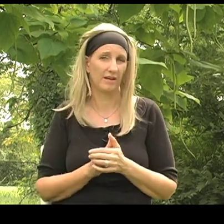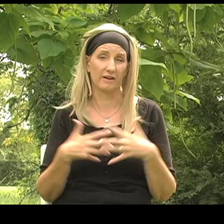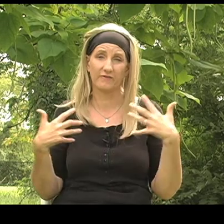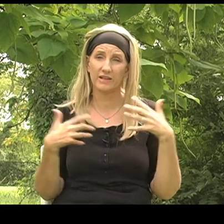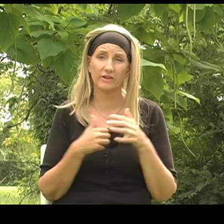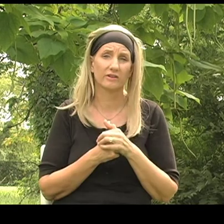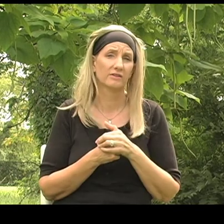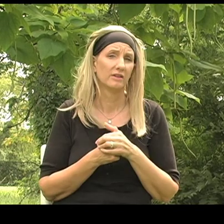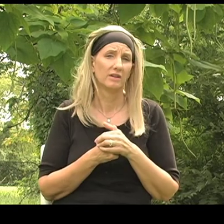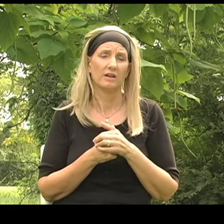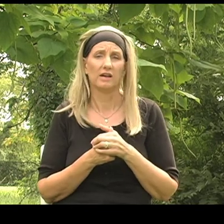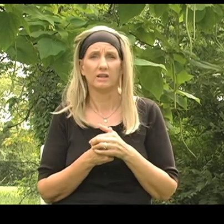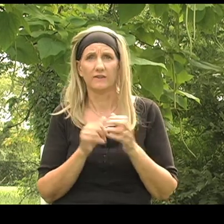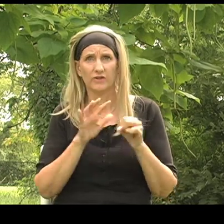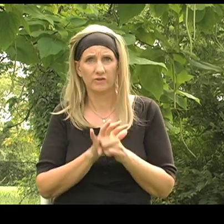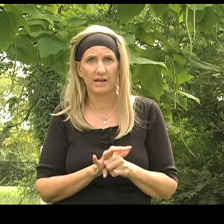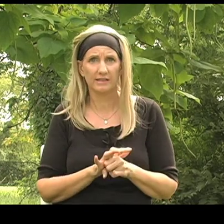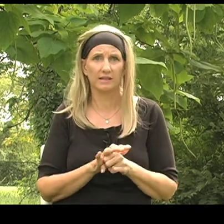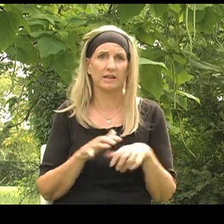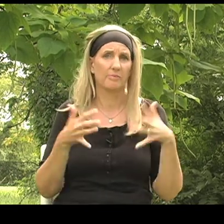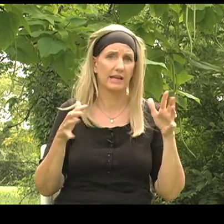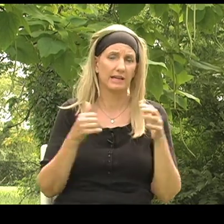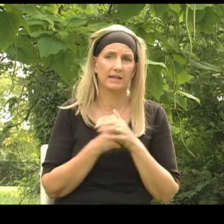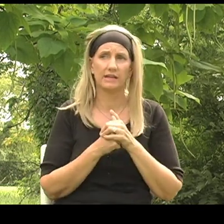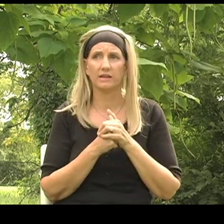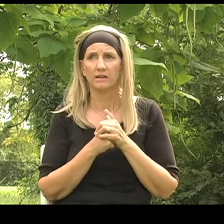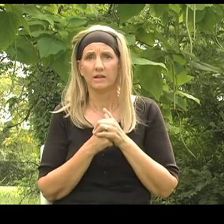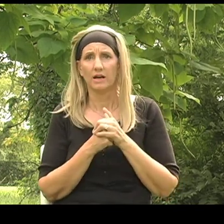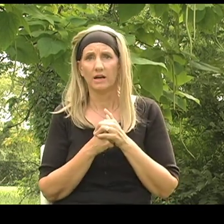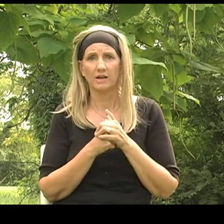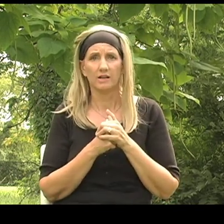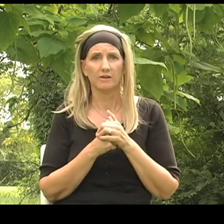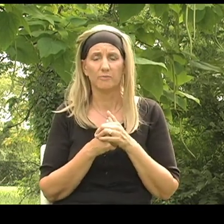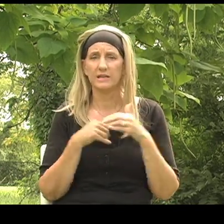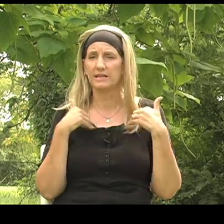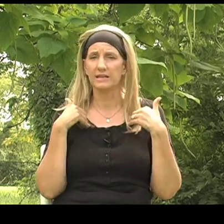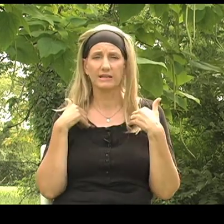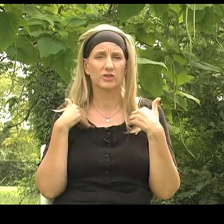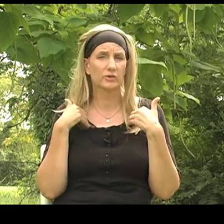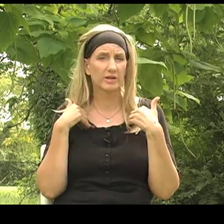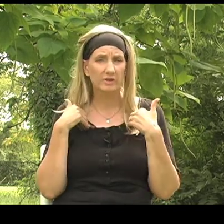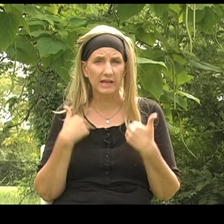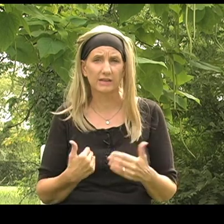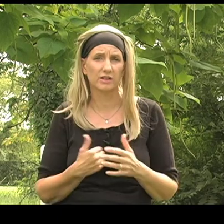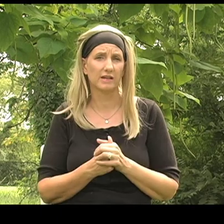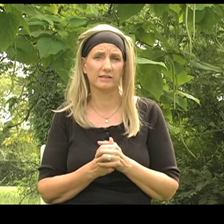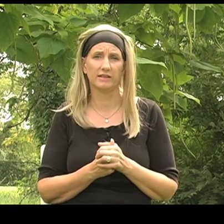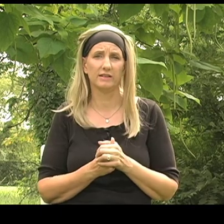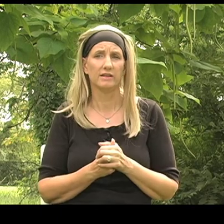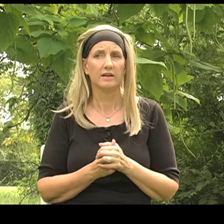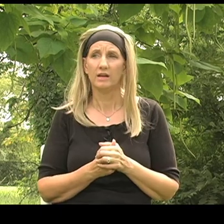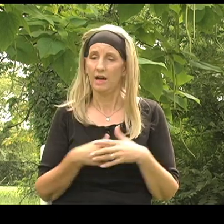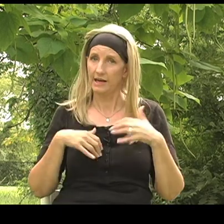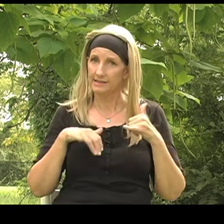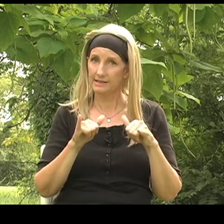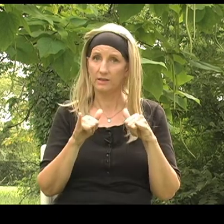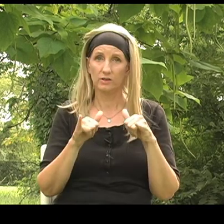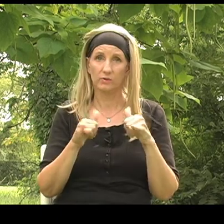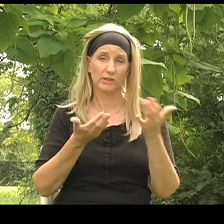of fear, a lot of stress, a lot of panicking, being extremely exhausted. I still was